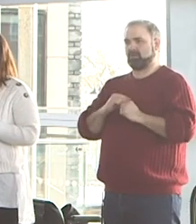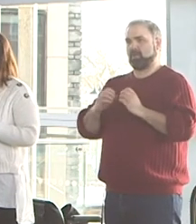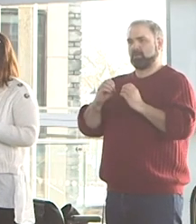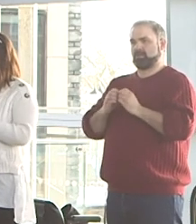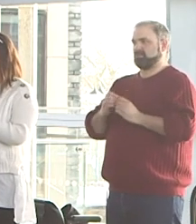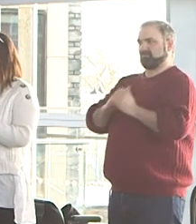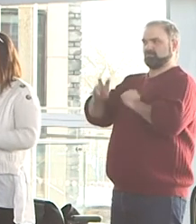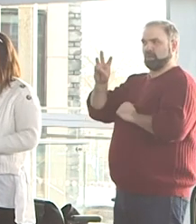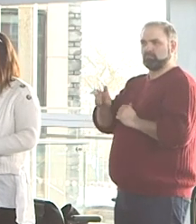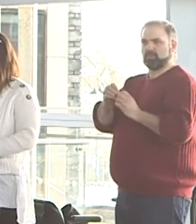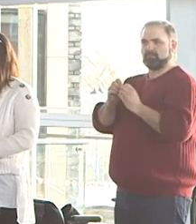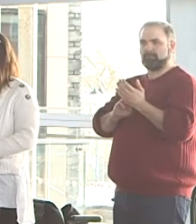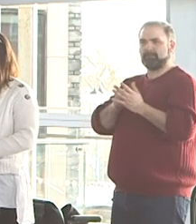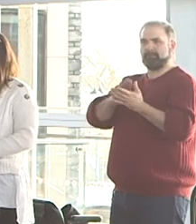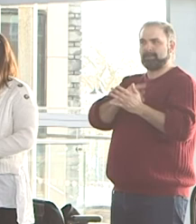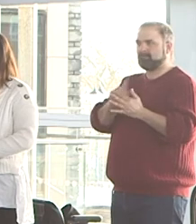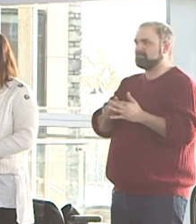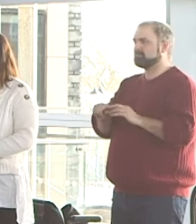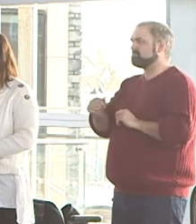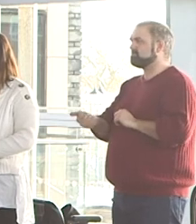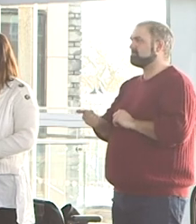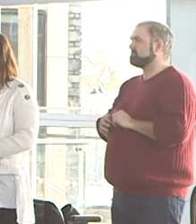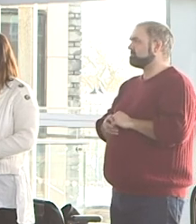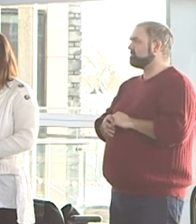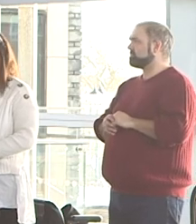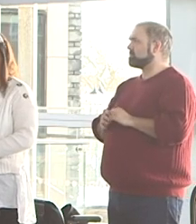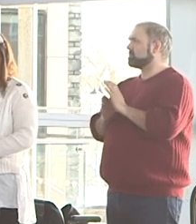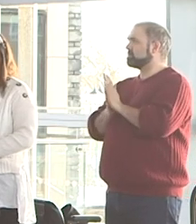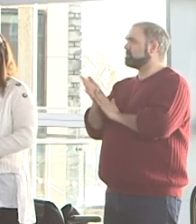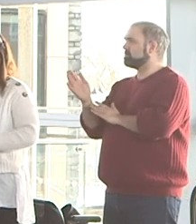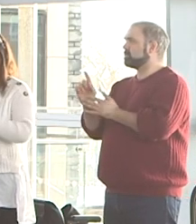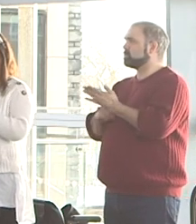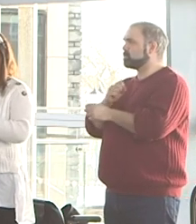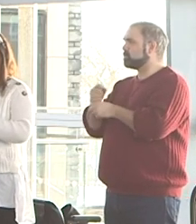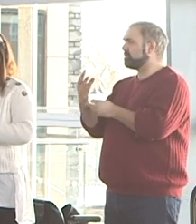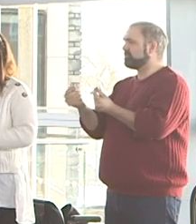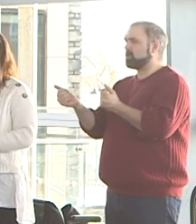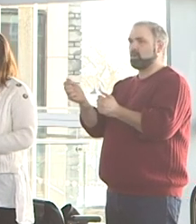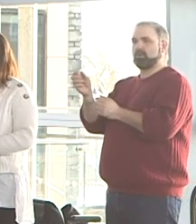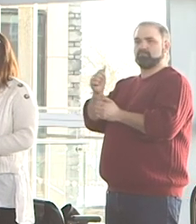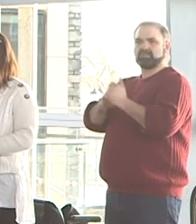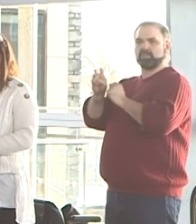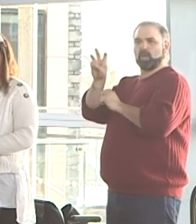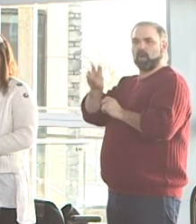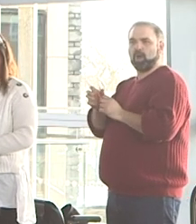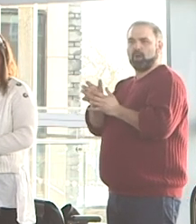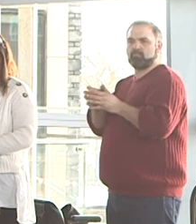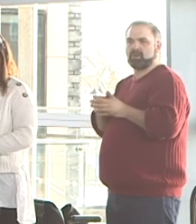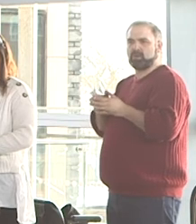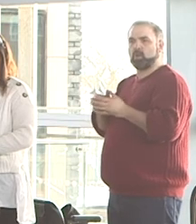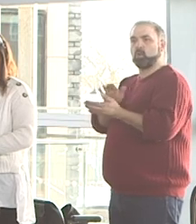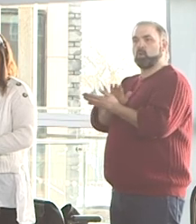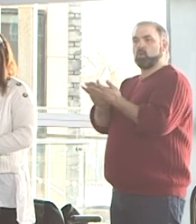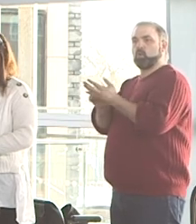Cymru, and Abdurrahim is as well. I think we have a few Glitter Cymru members in the audience, and also Hoops and